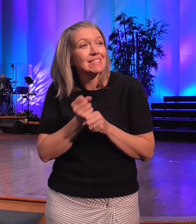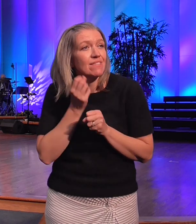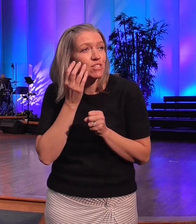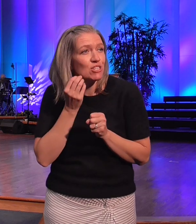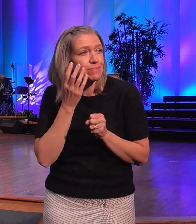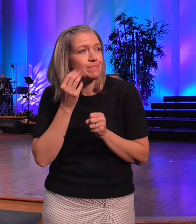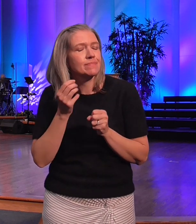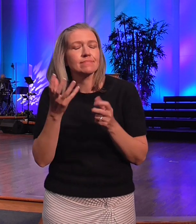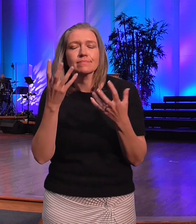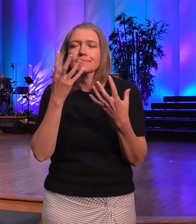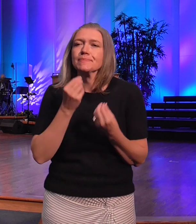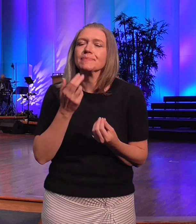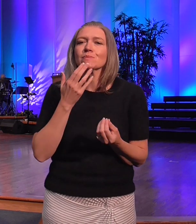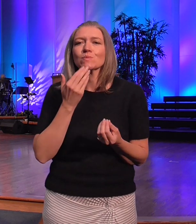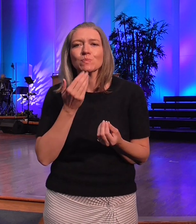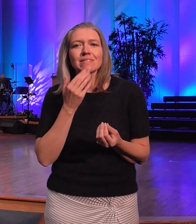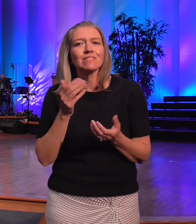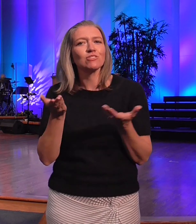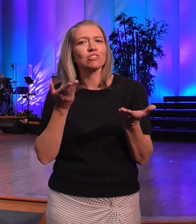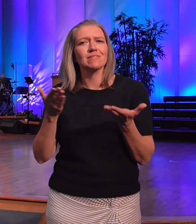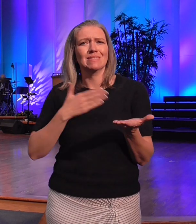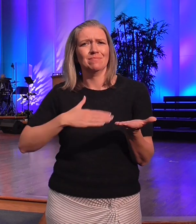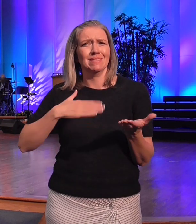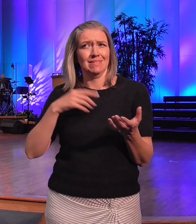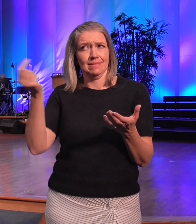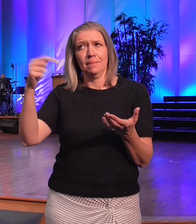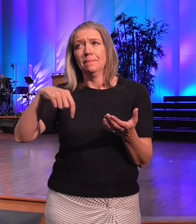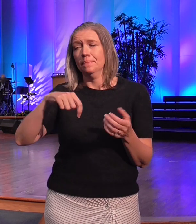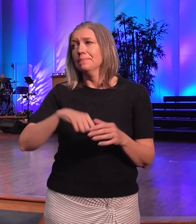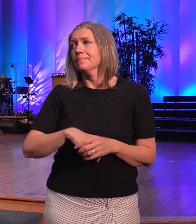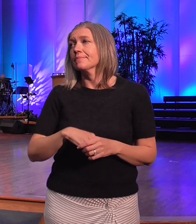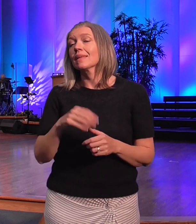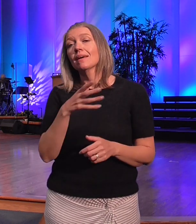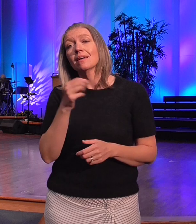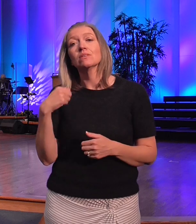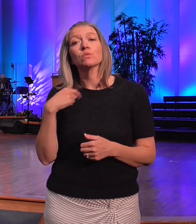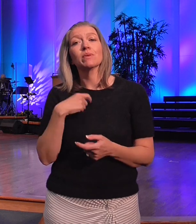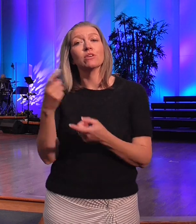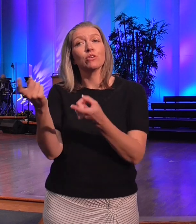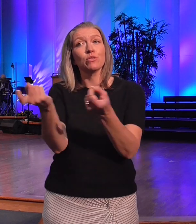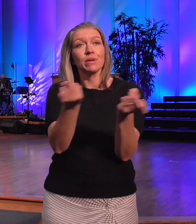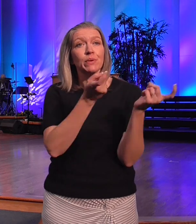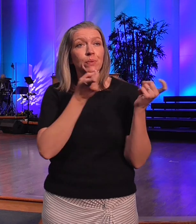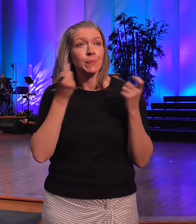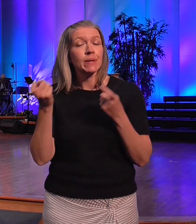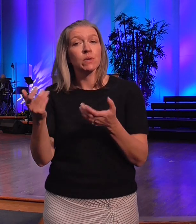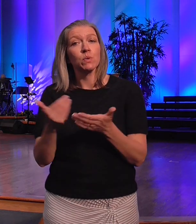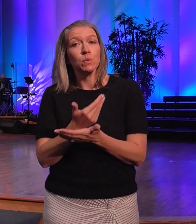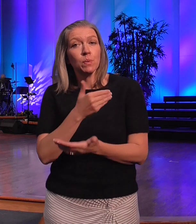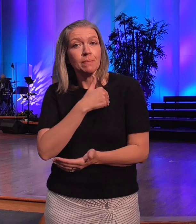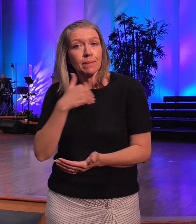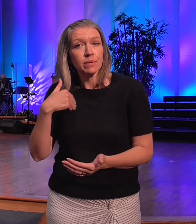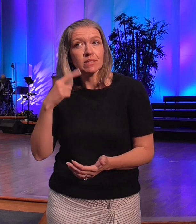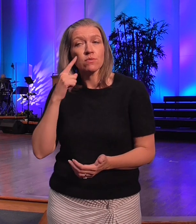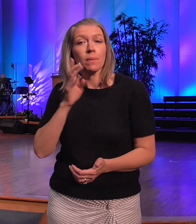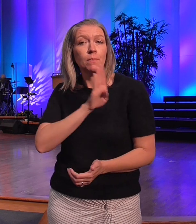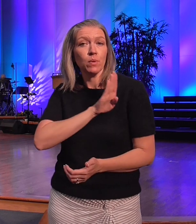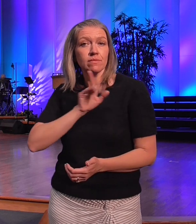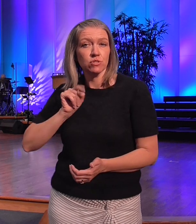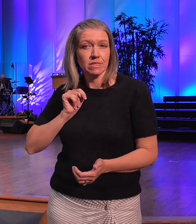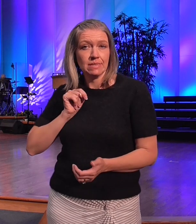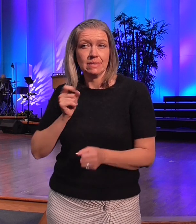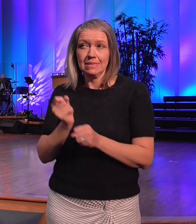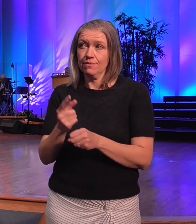lovely, sweet service, so please join us for that. We also are recruiting new members for our Board of Trustees. Every year we bring